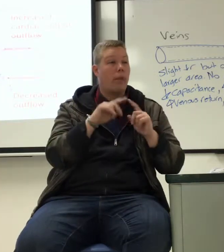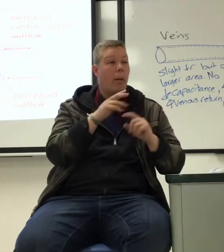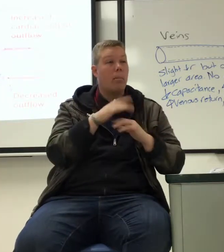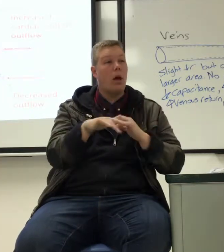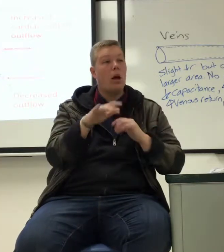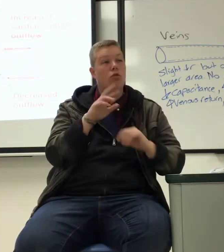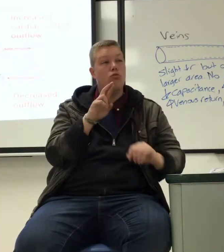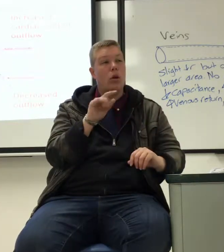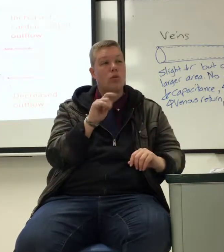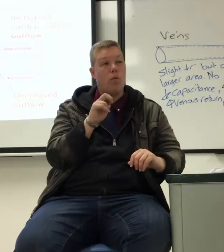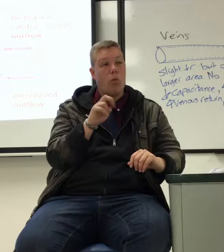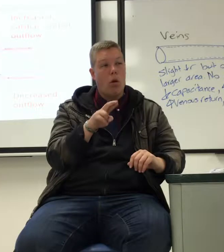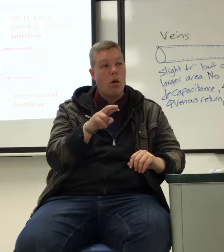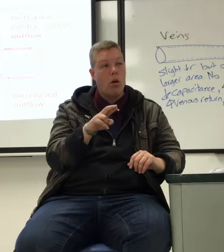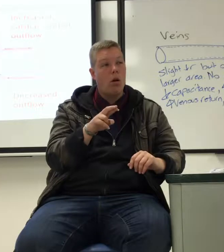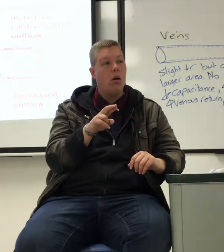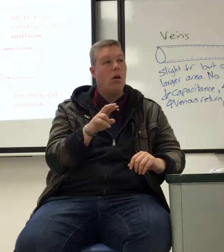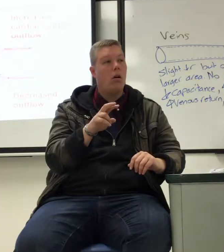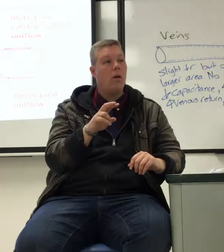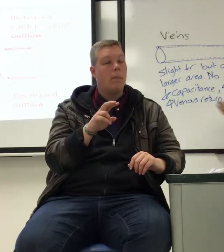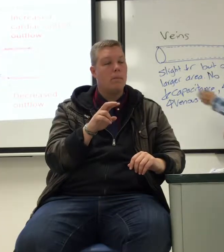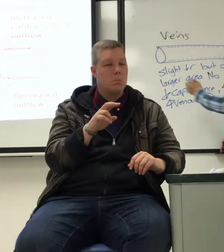phenomenon.